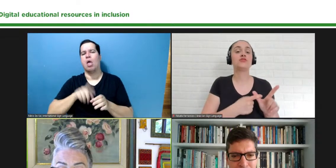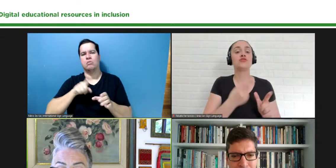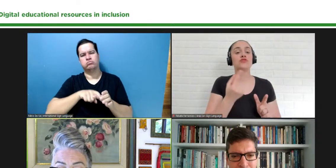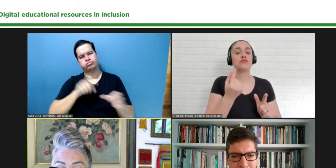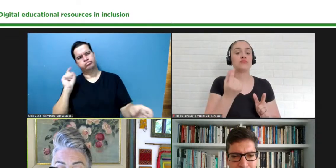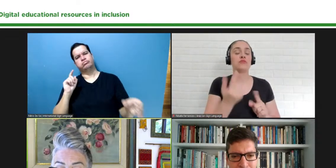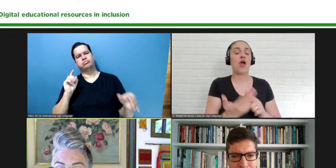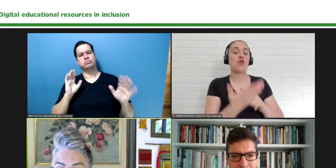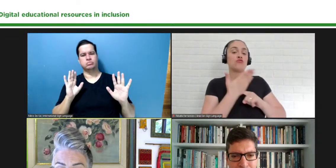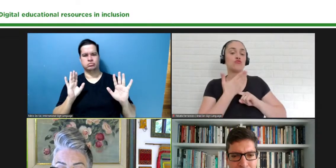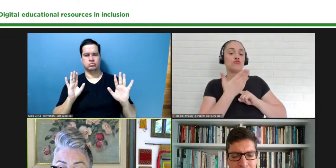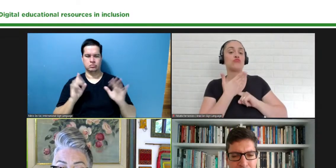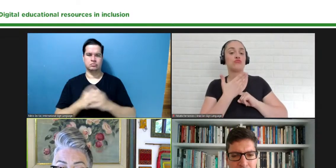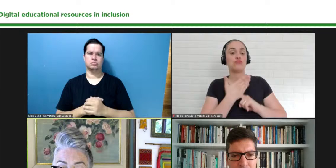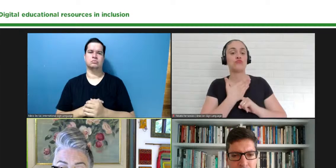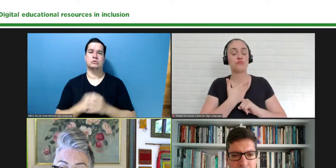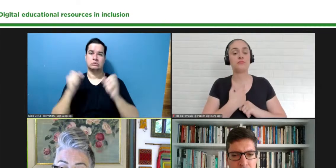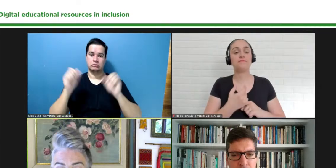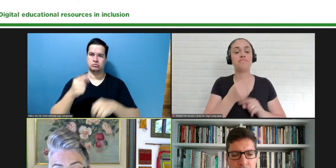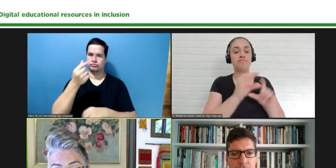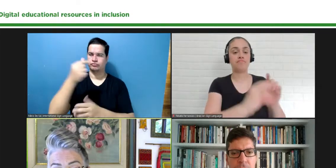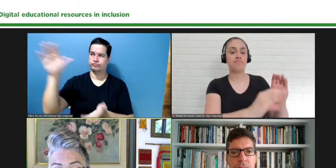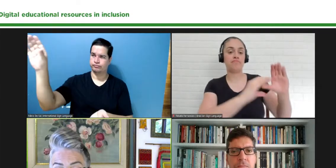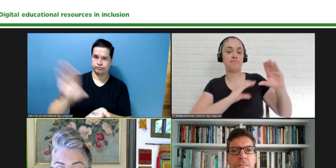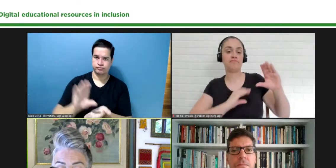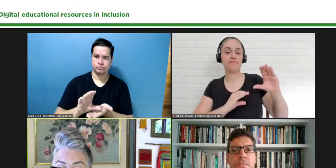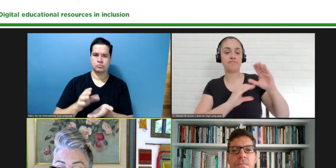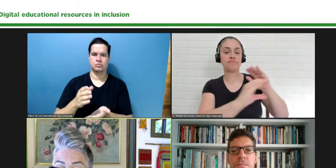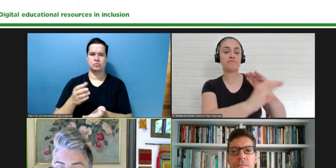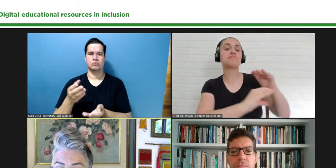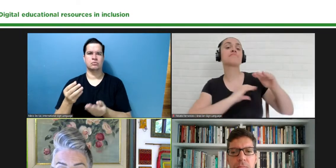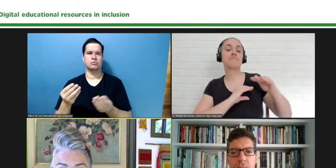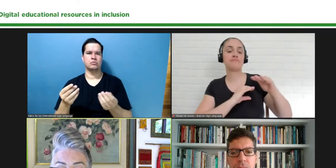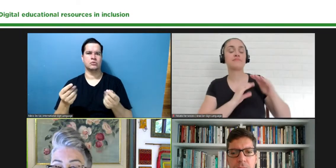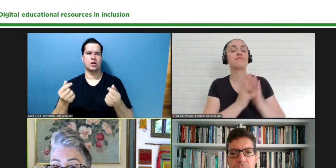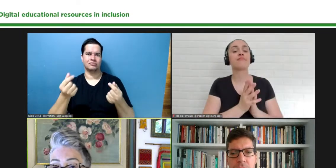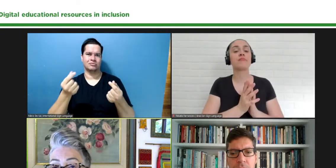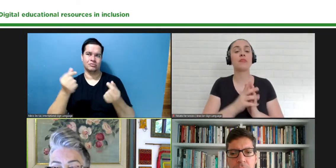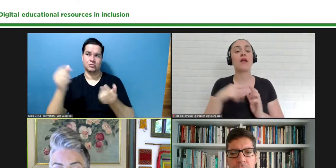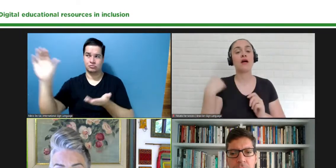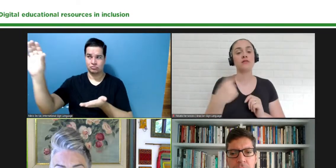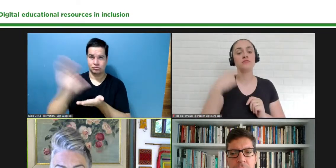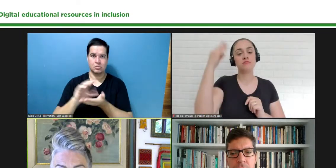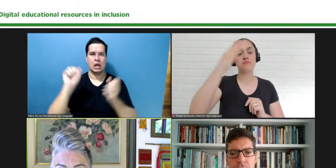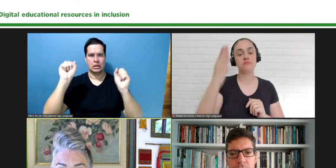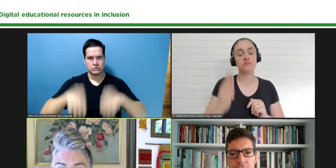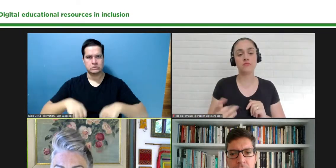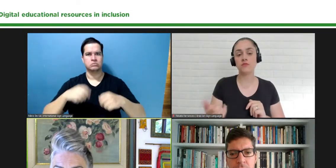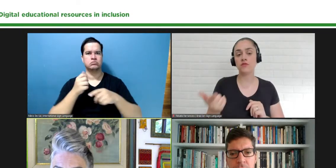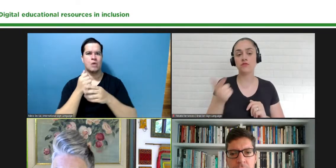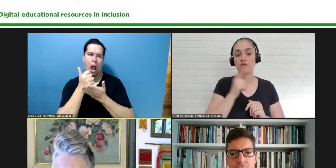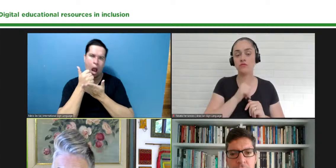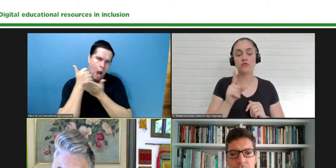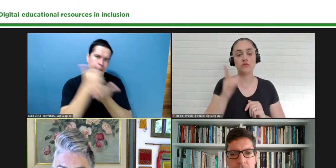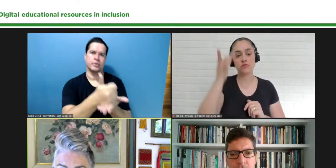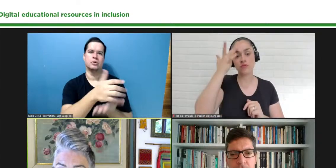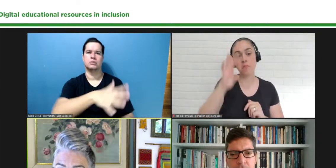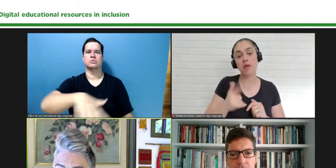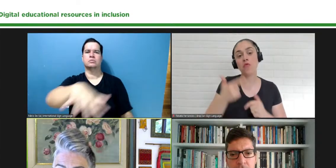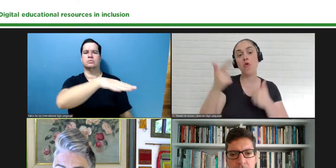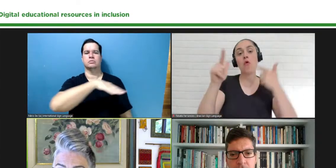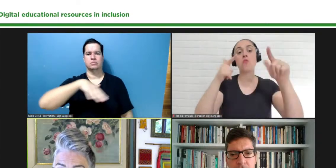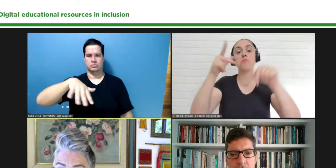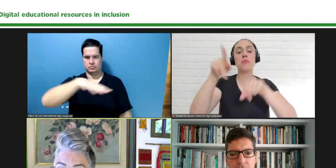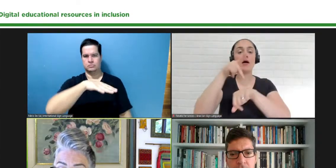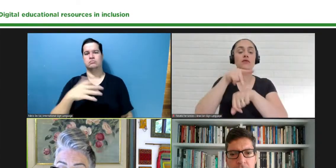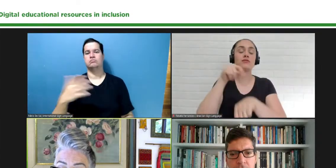inclusive educational technology is not so common in Brazil. I do not know about other countries, but we believe it